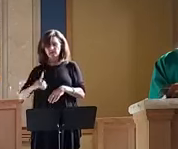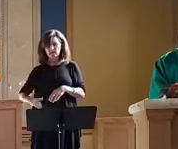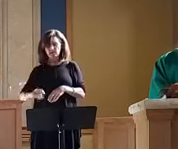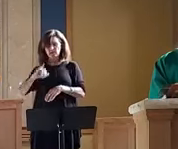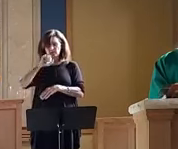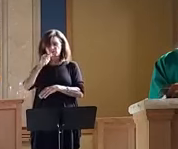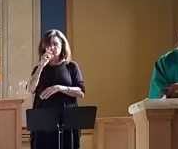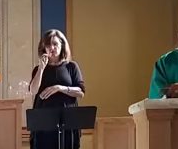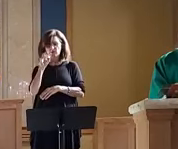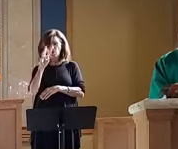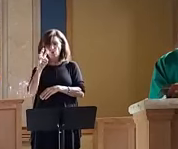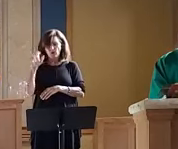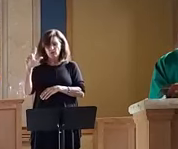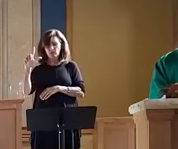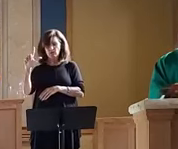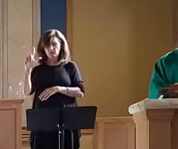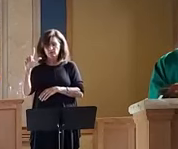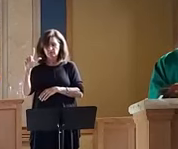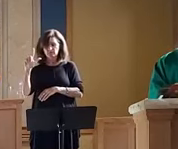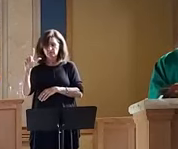and Deacon Jim Wall.